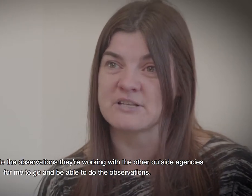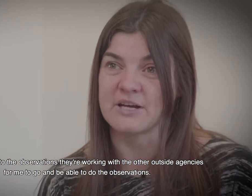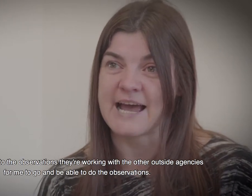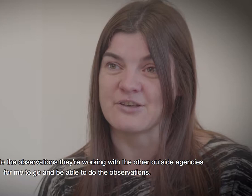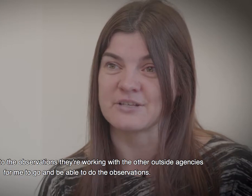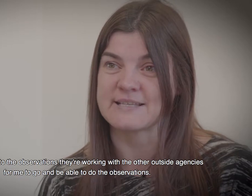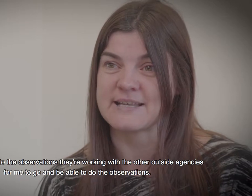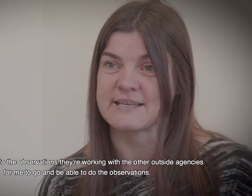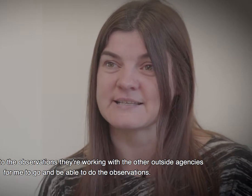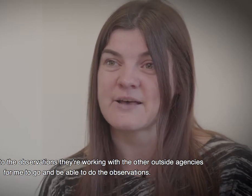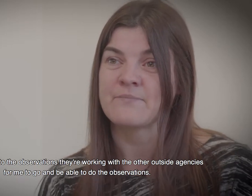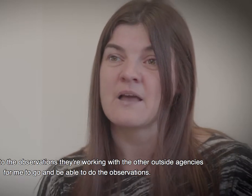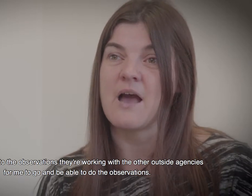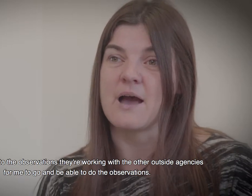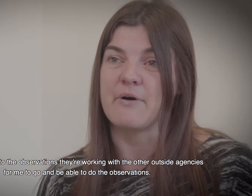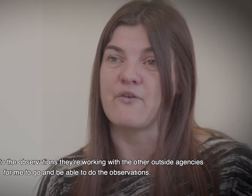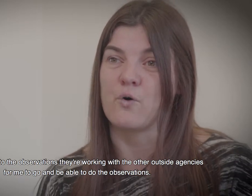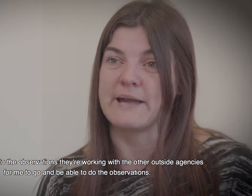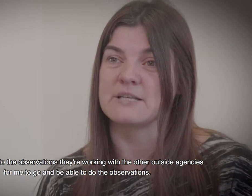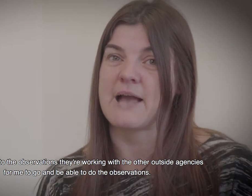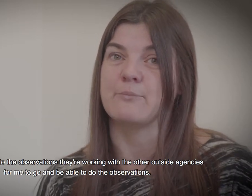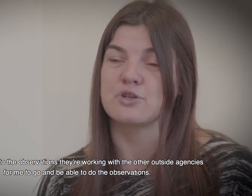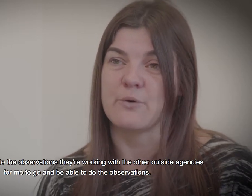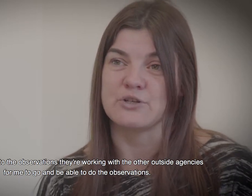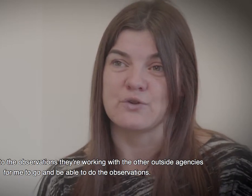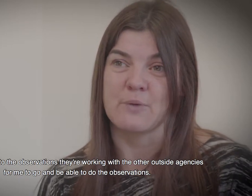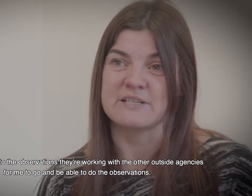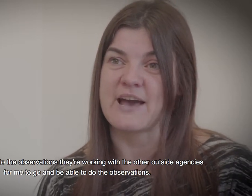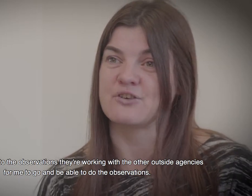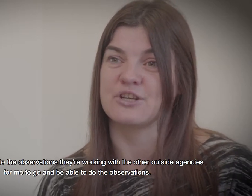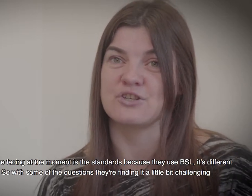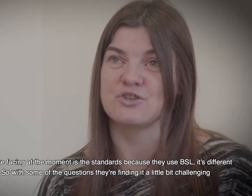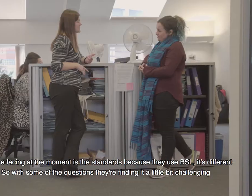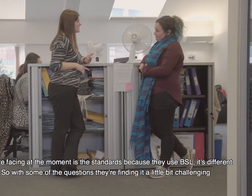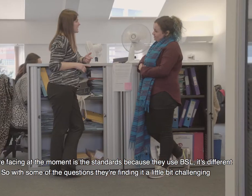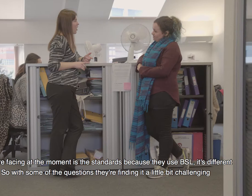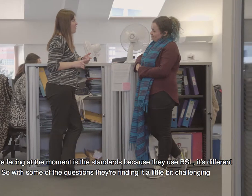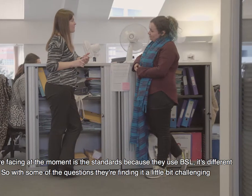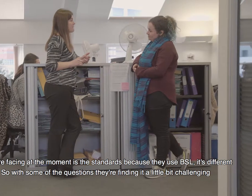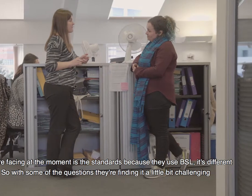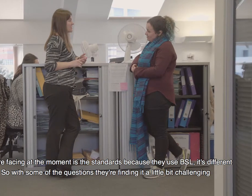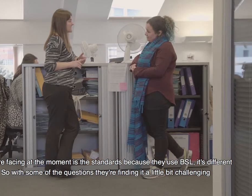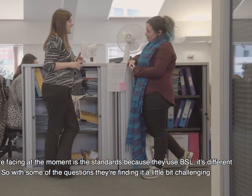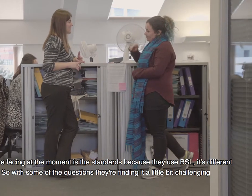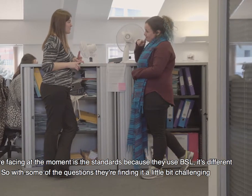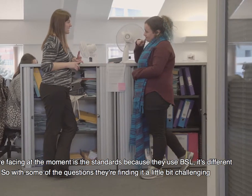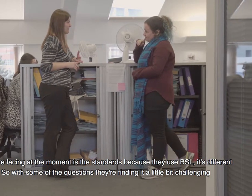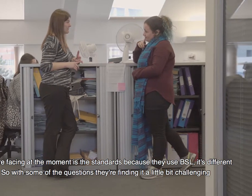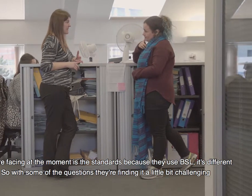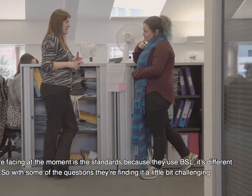outside agencies for me to be able to go and do the observations. The challenge that we're facing at the moment is the